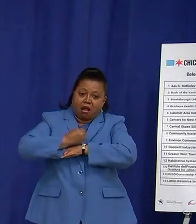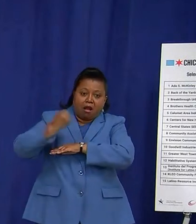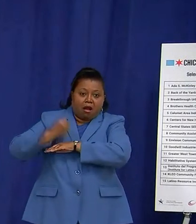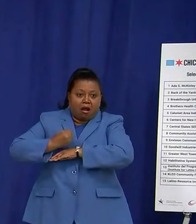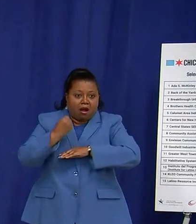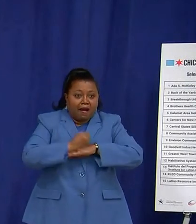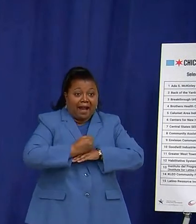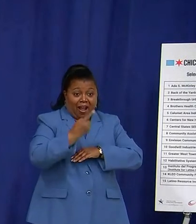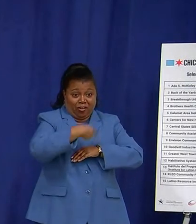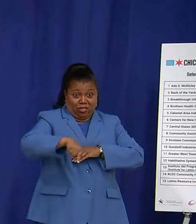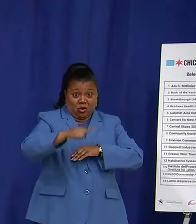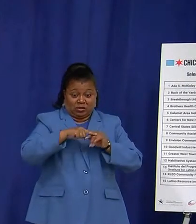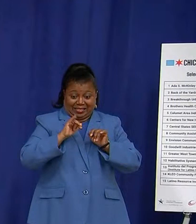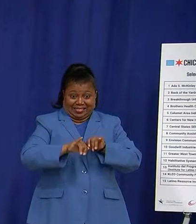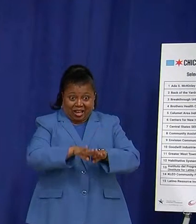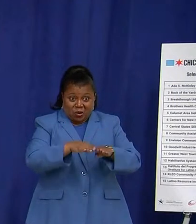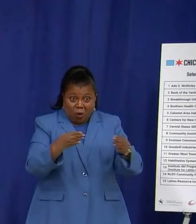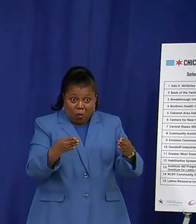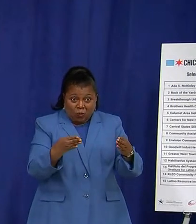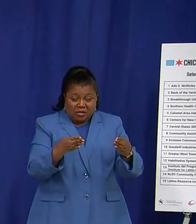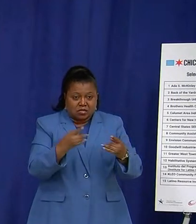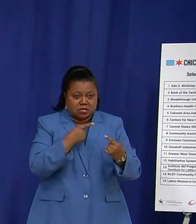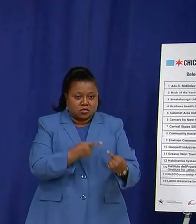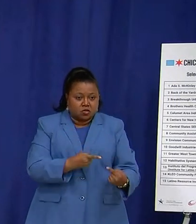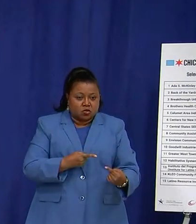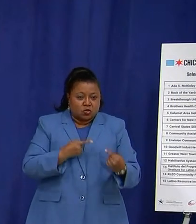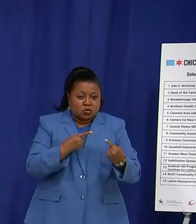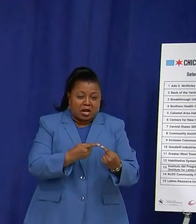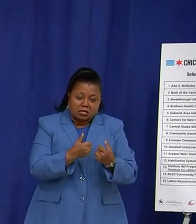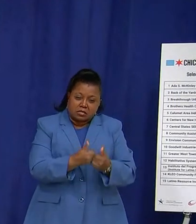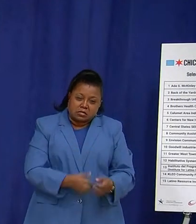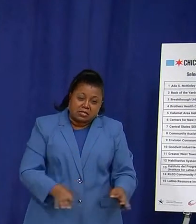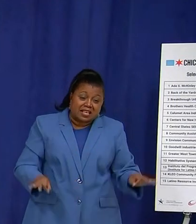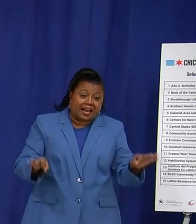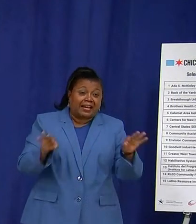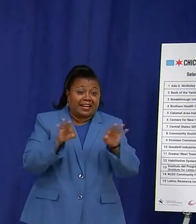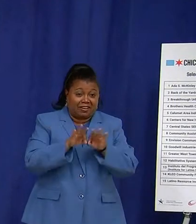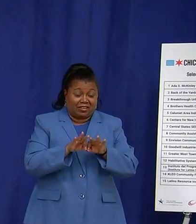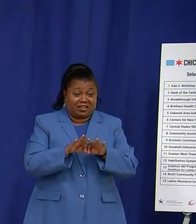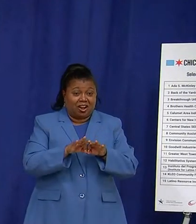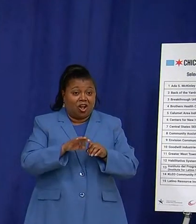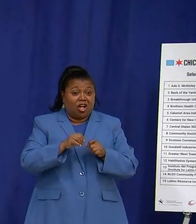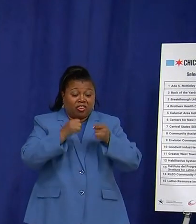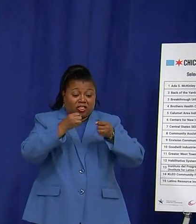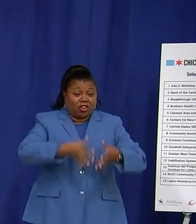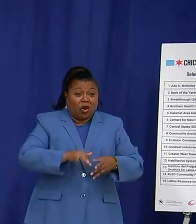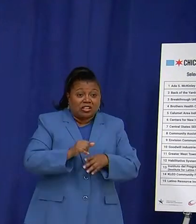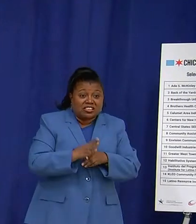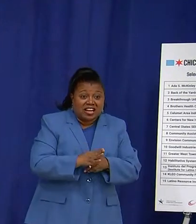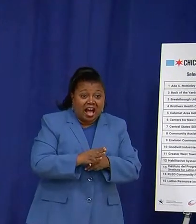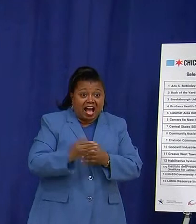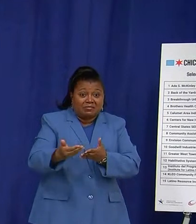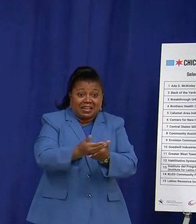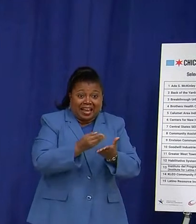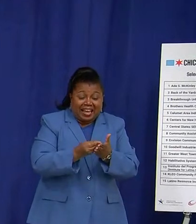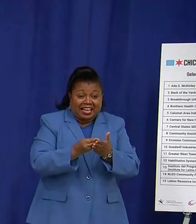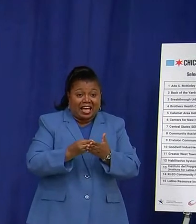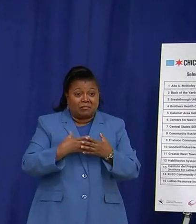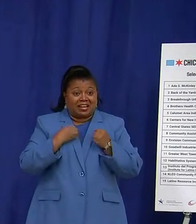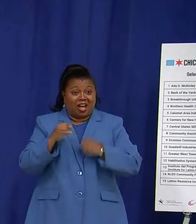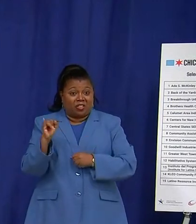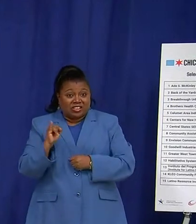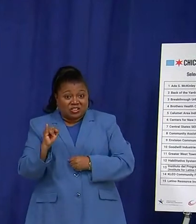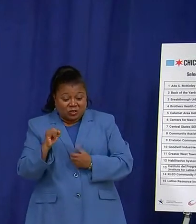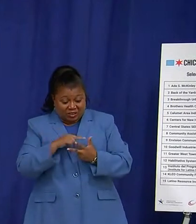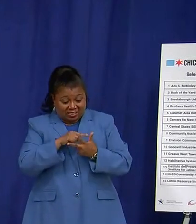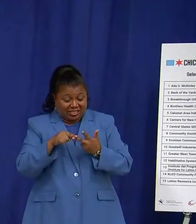down, and those that remain open are struggling significantly. The loss of jobs, income, and health